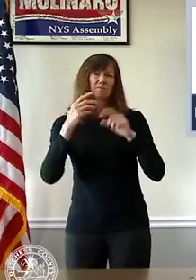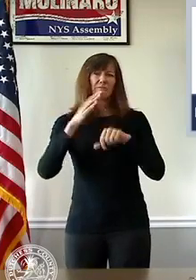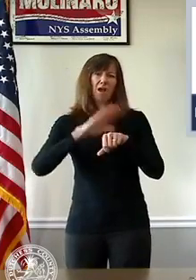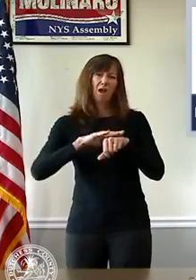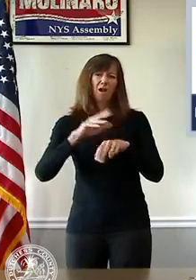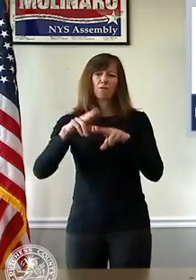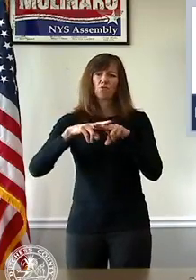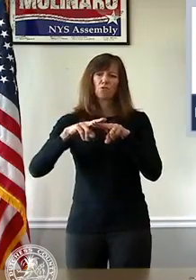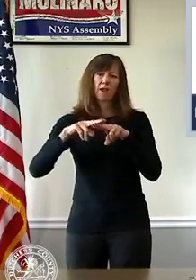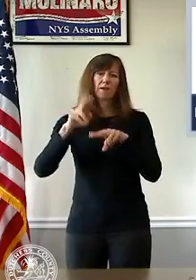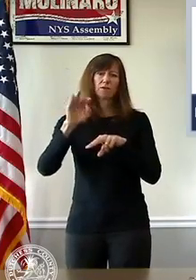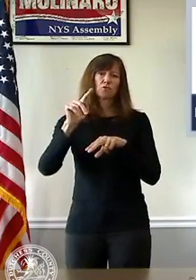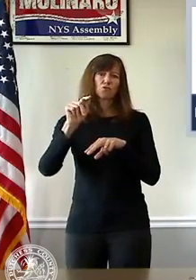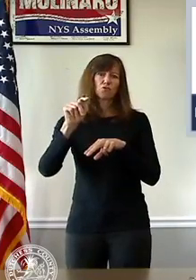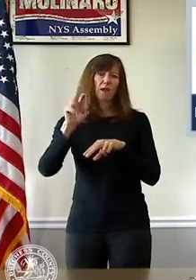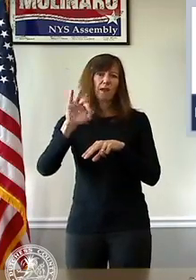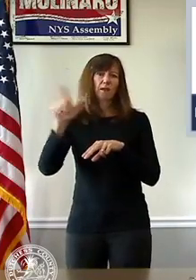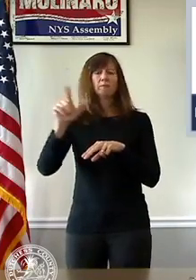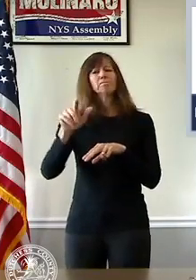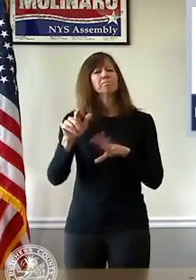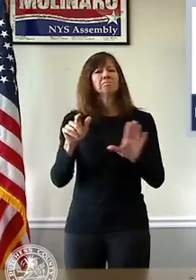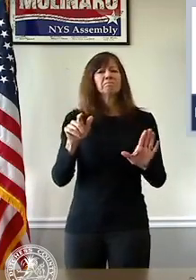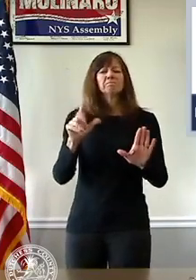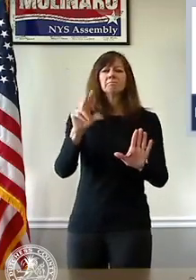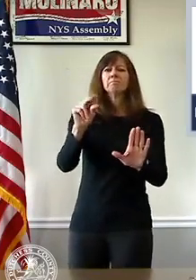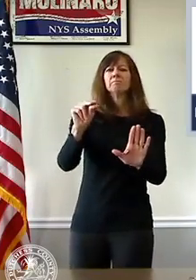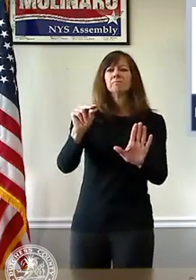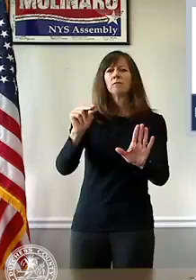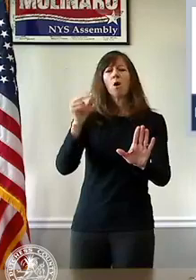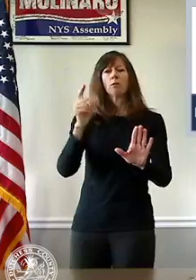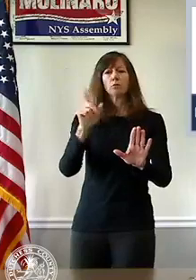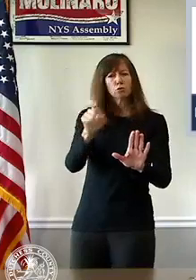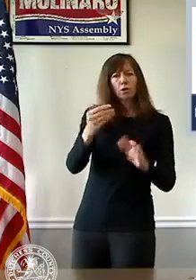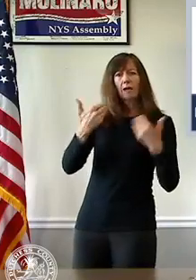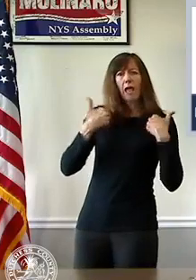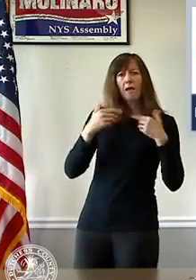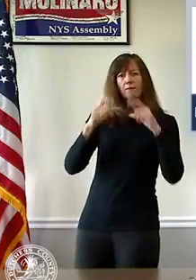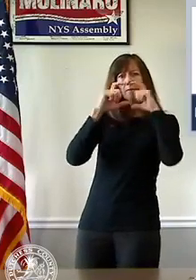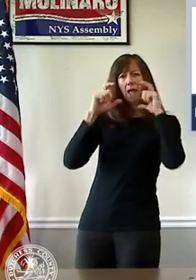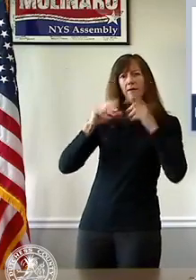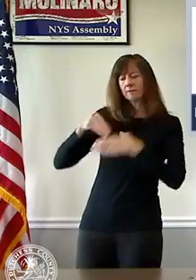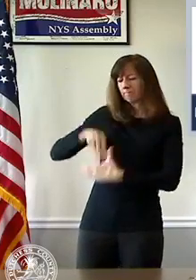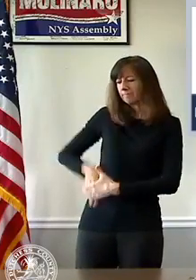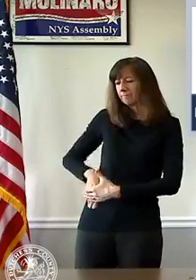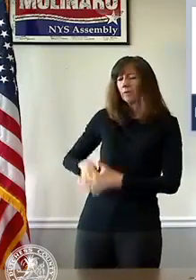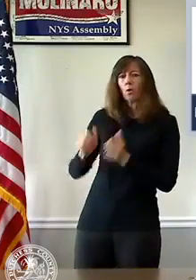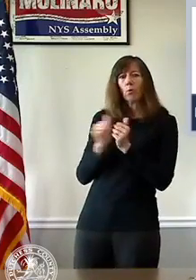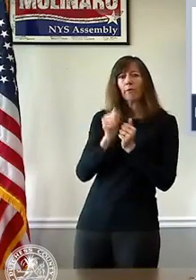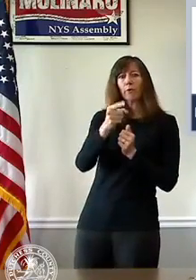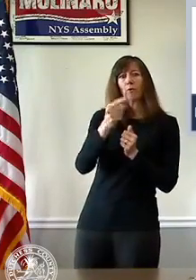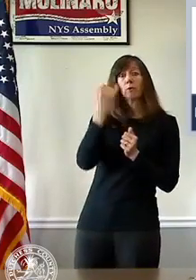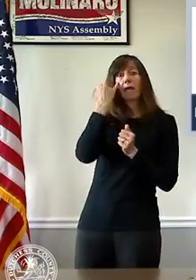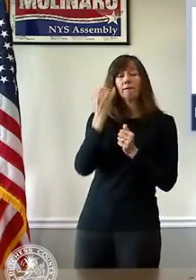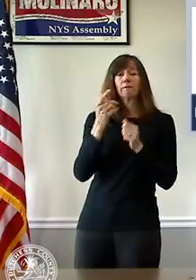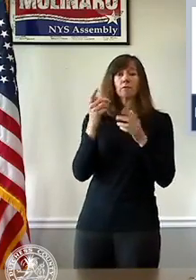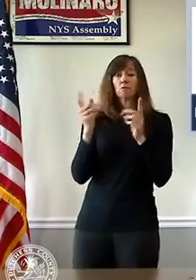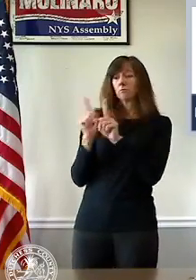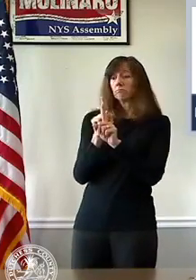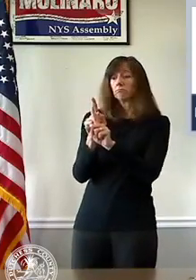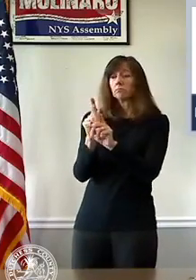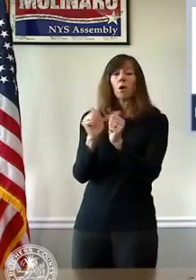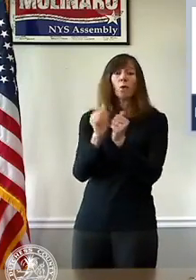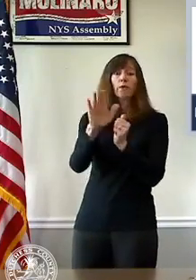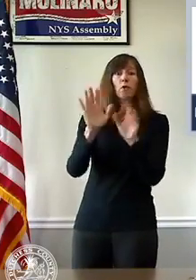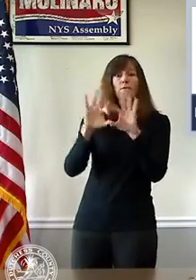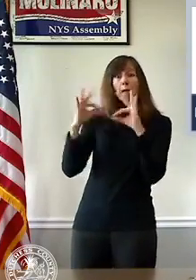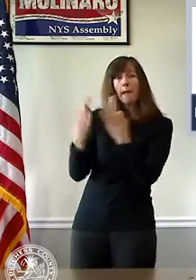you should have one with you. You should have a face covering with you. If you're going out with your family, no, you should enjoy that time with one another. If